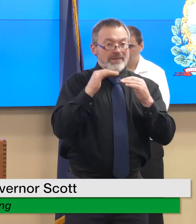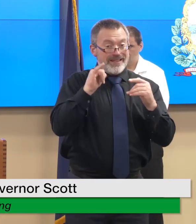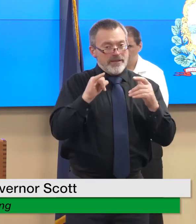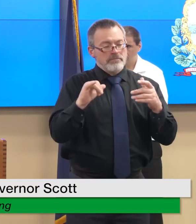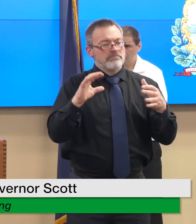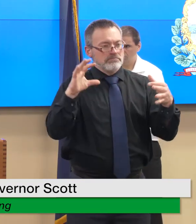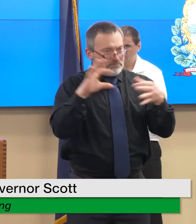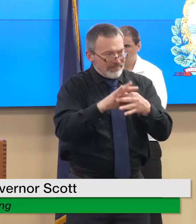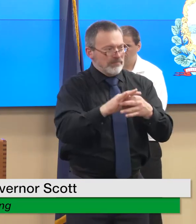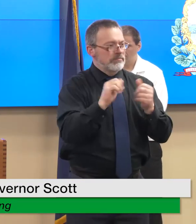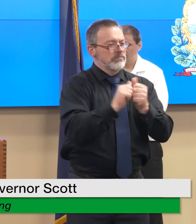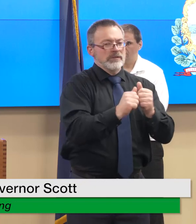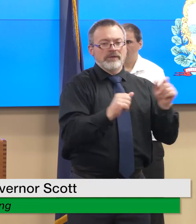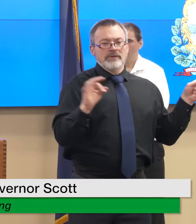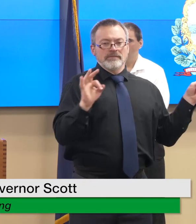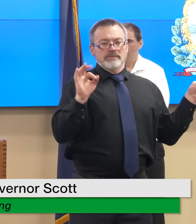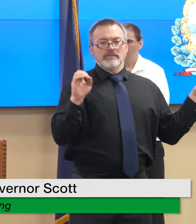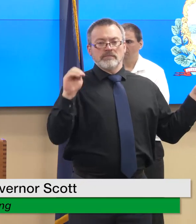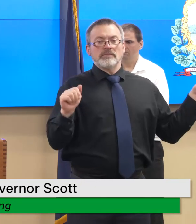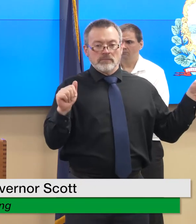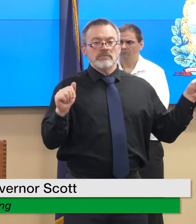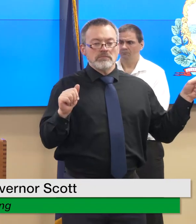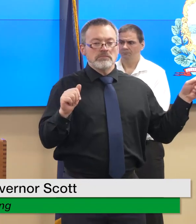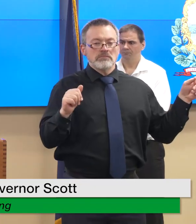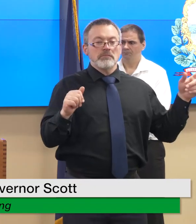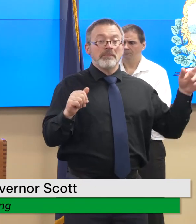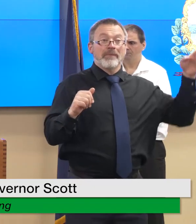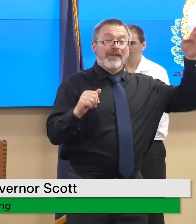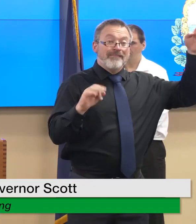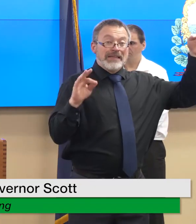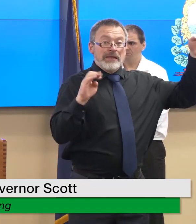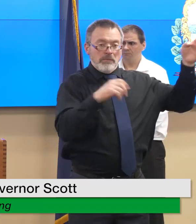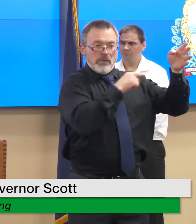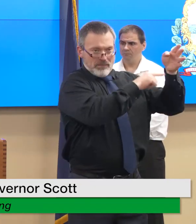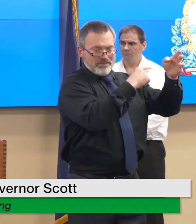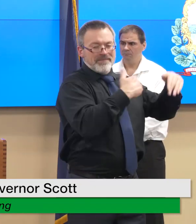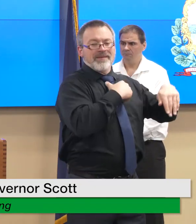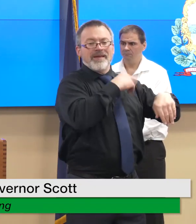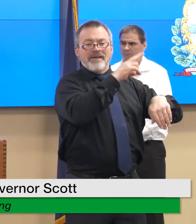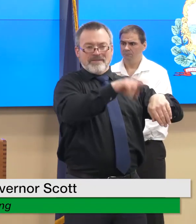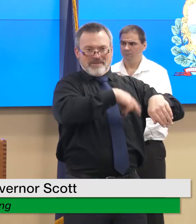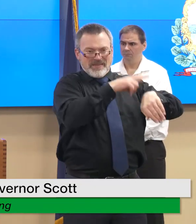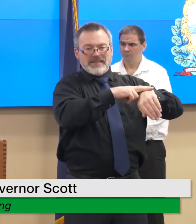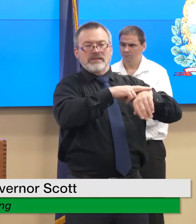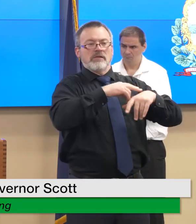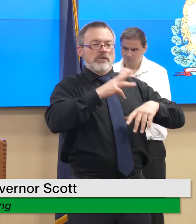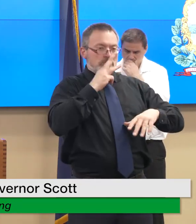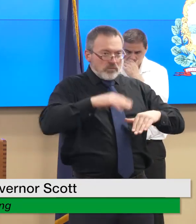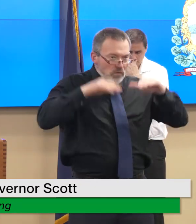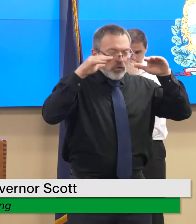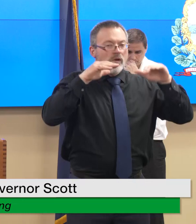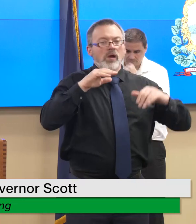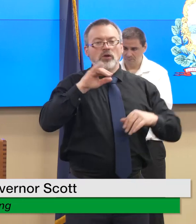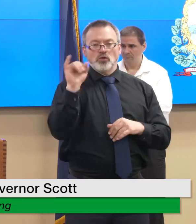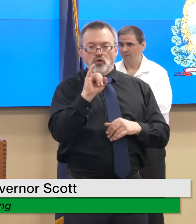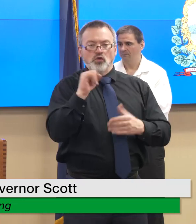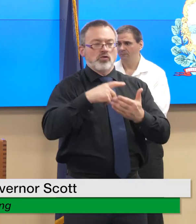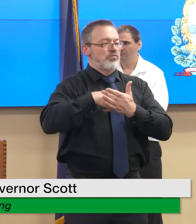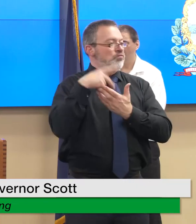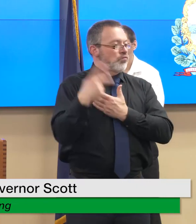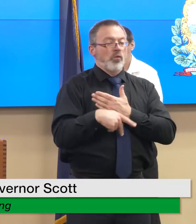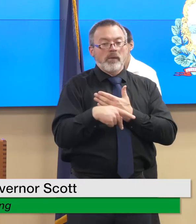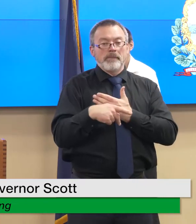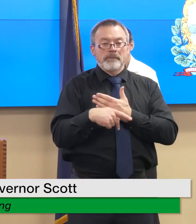those is by being part of FEMA's National Flood Insurance Program. There are steps that both communities